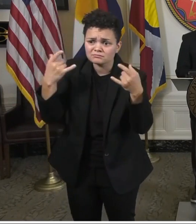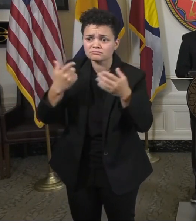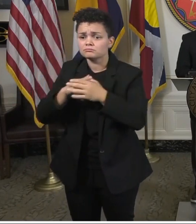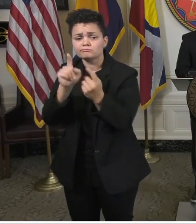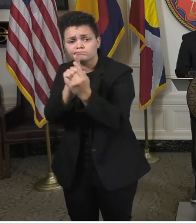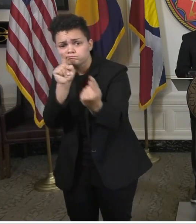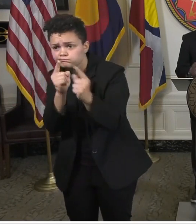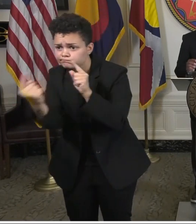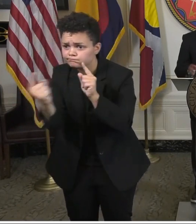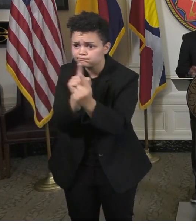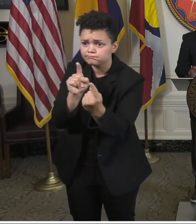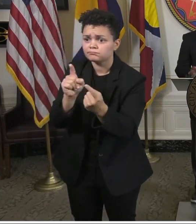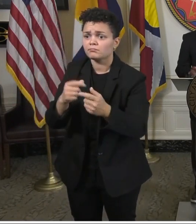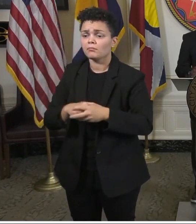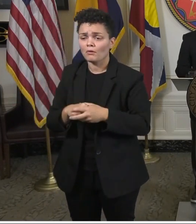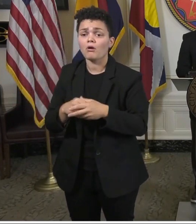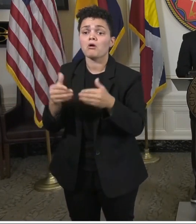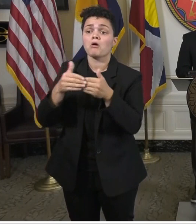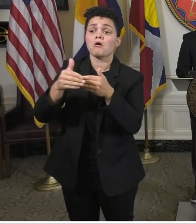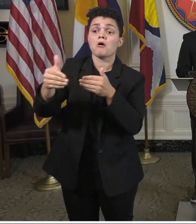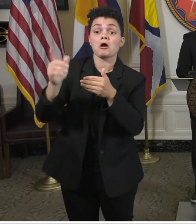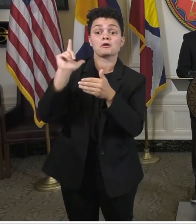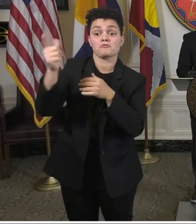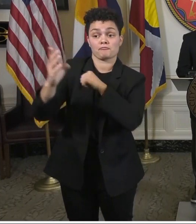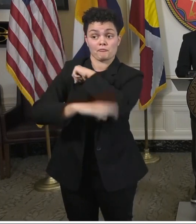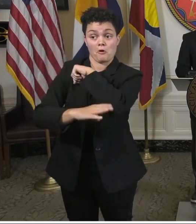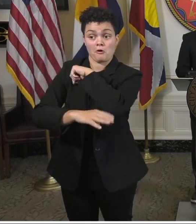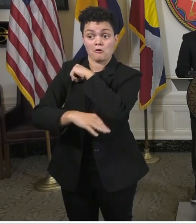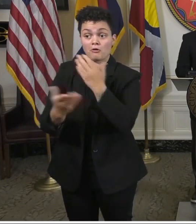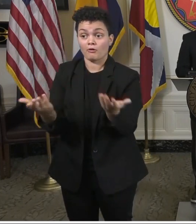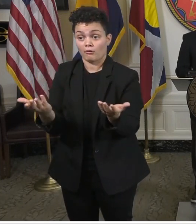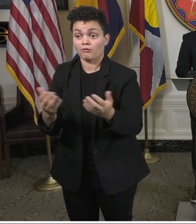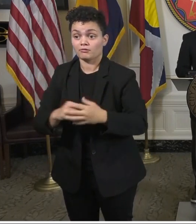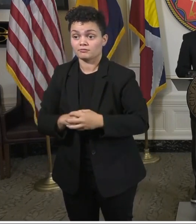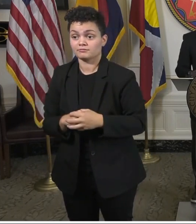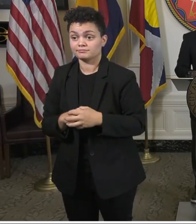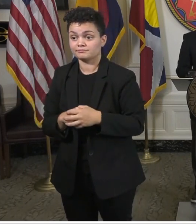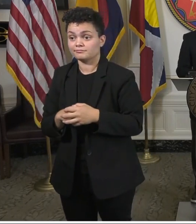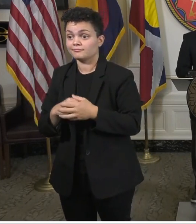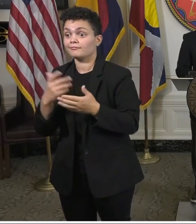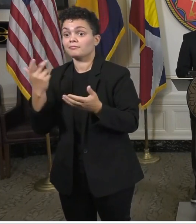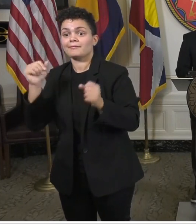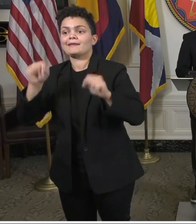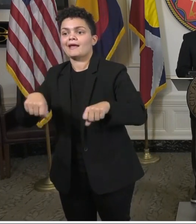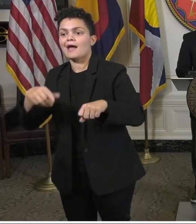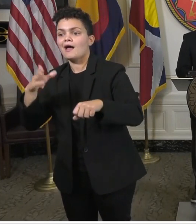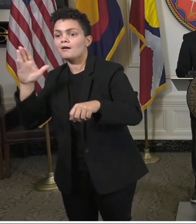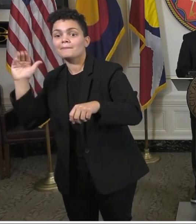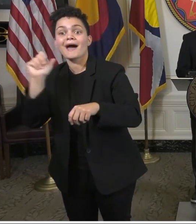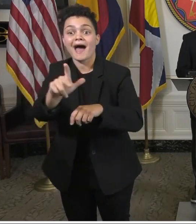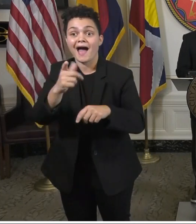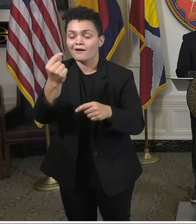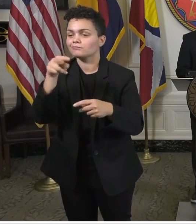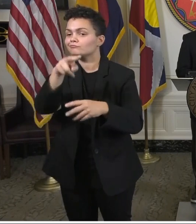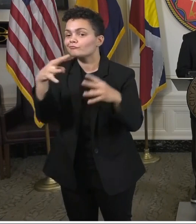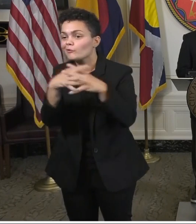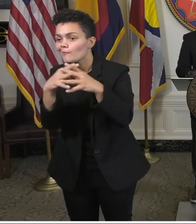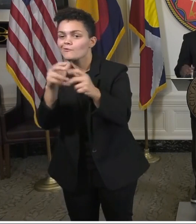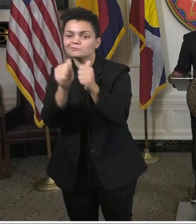know that I'm not the only one who hopes and looks forward to maybe seeing a Broncos game in person this